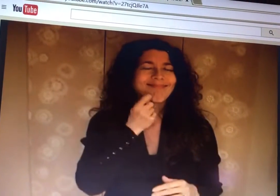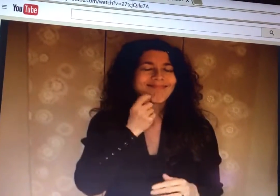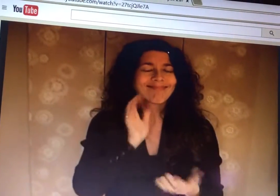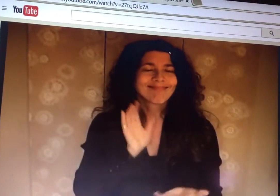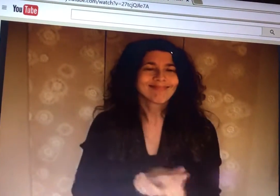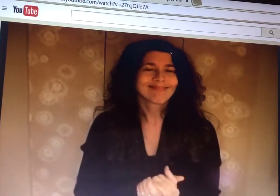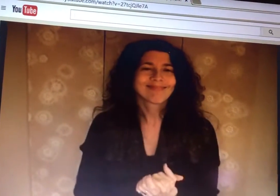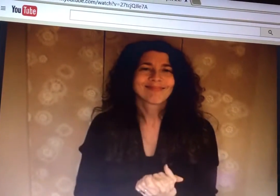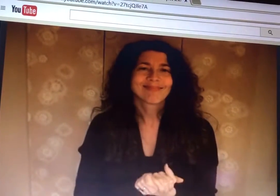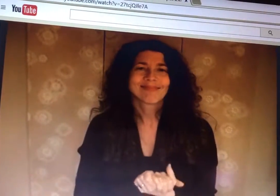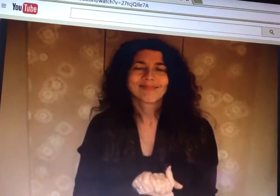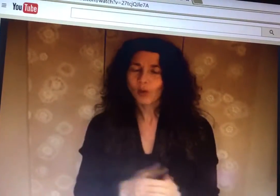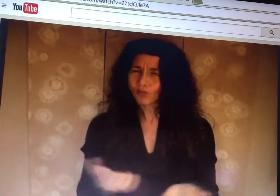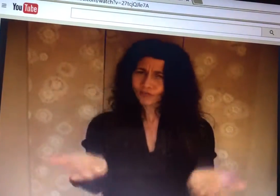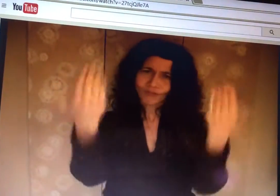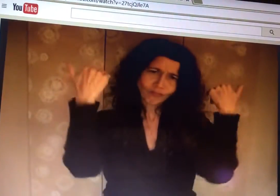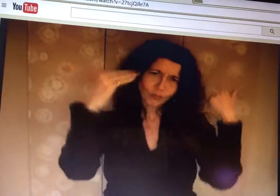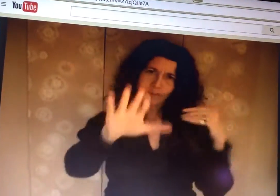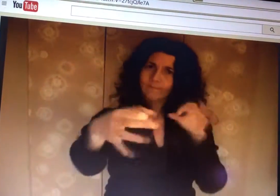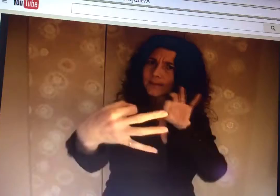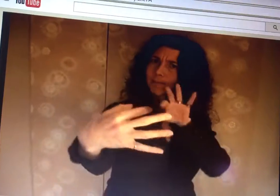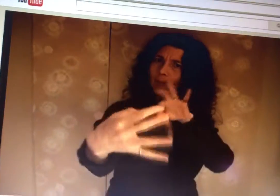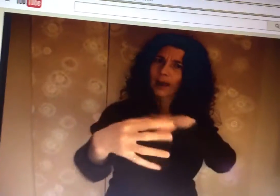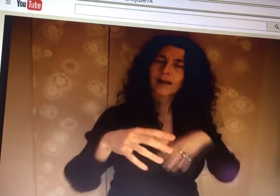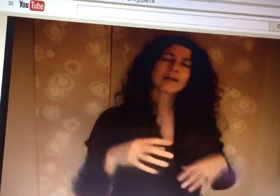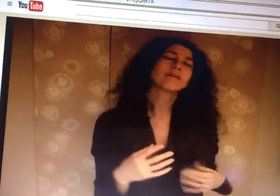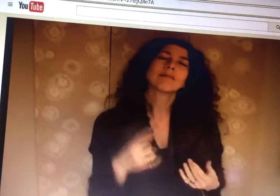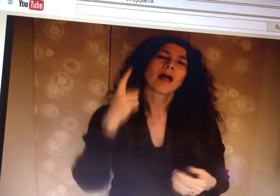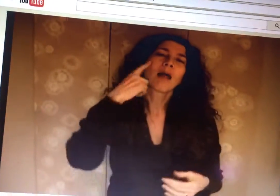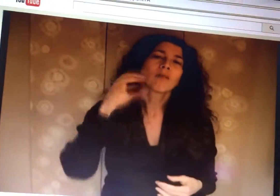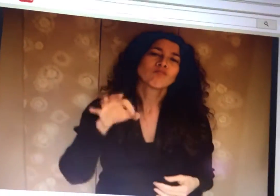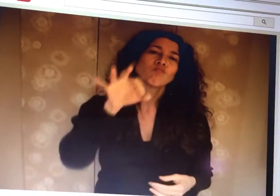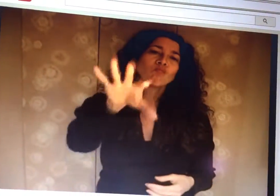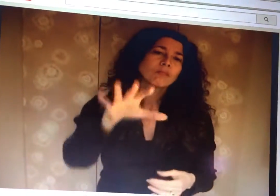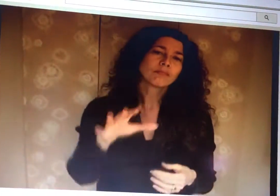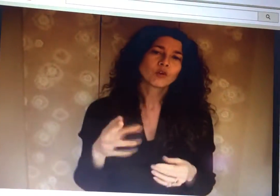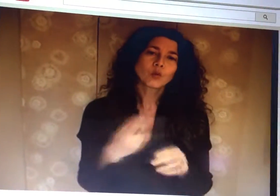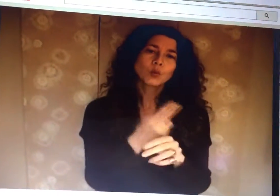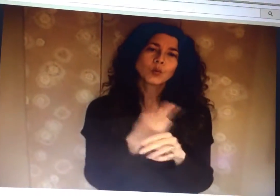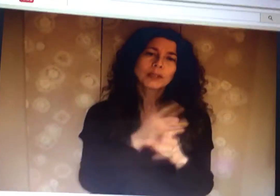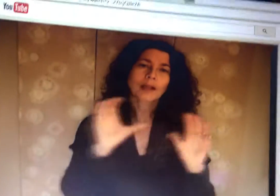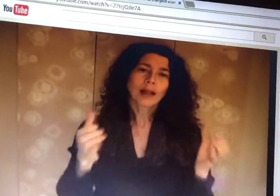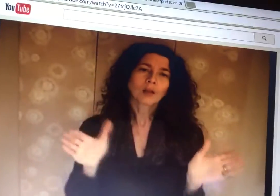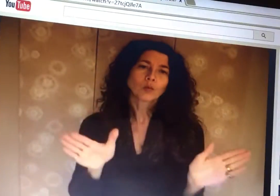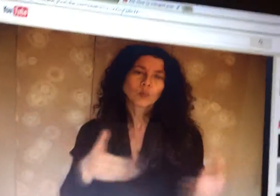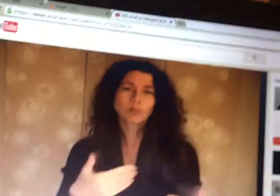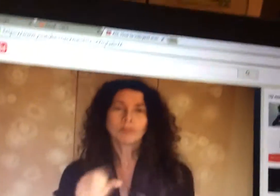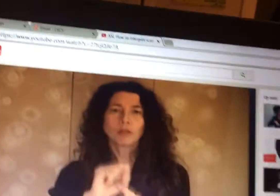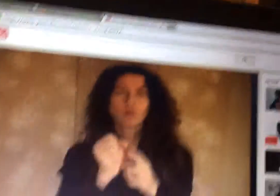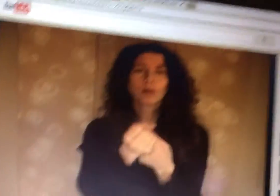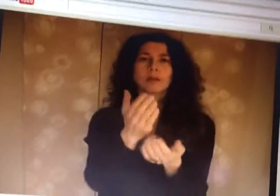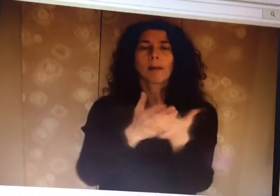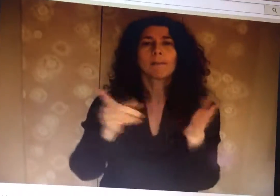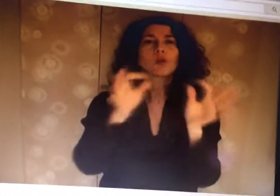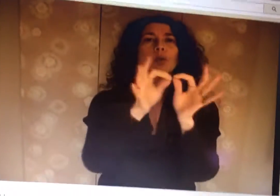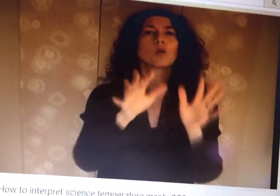and the temperatures fluctuate over time. And I think it's awesome to be able to represent that. So